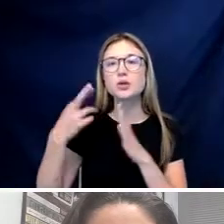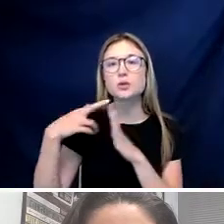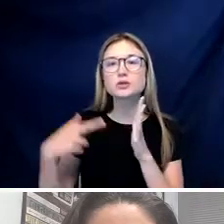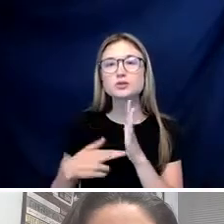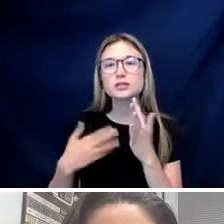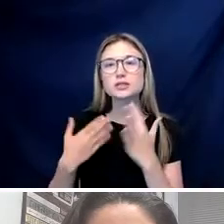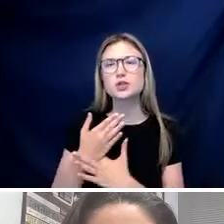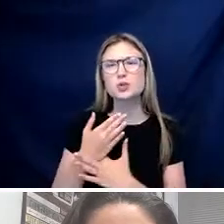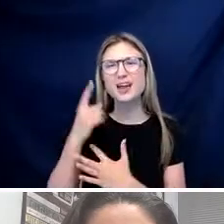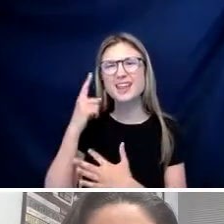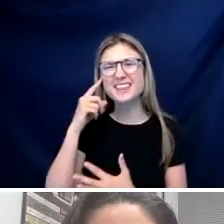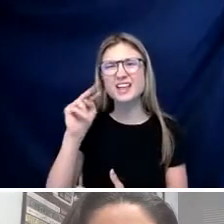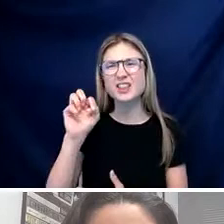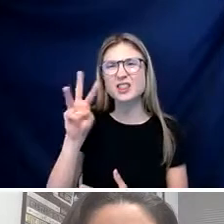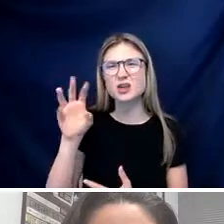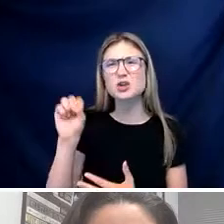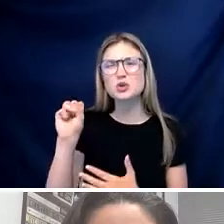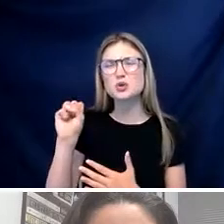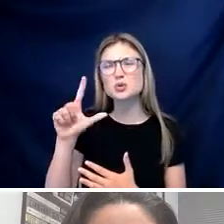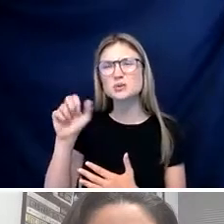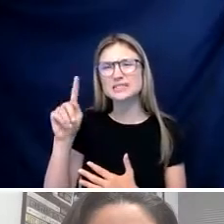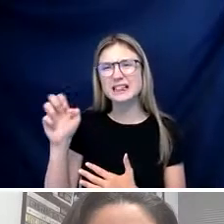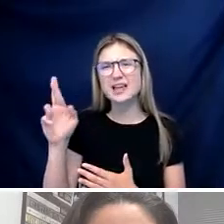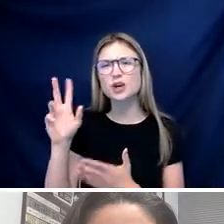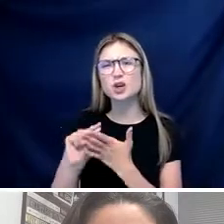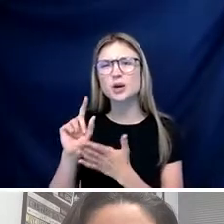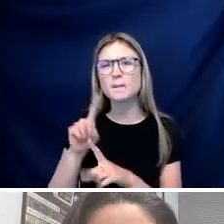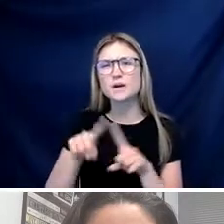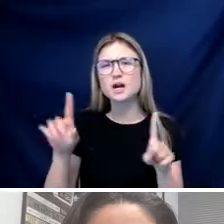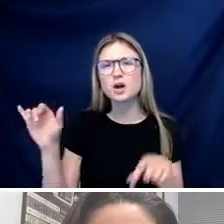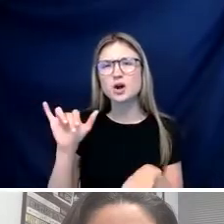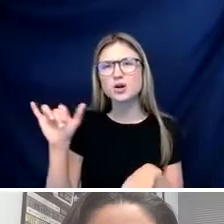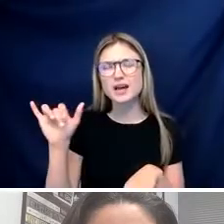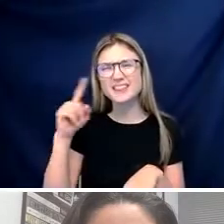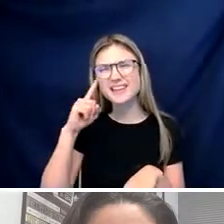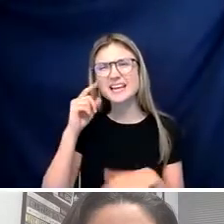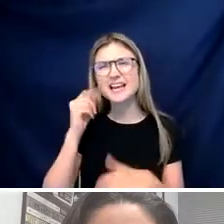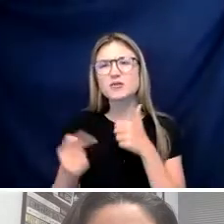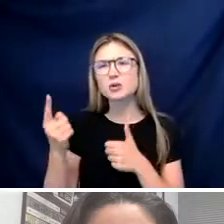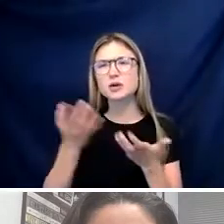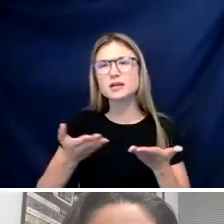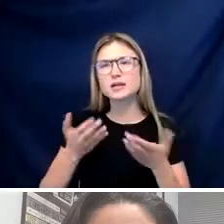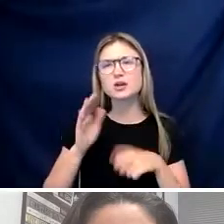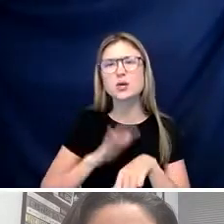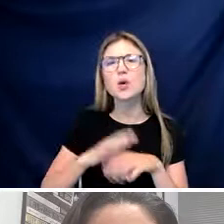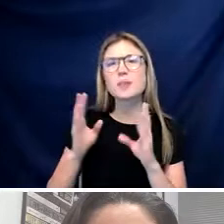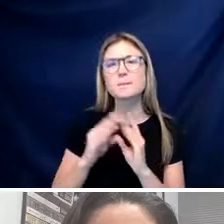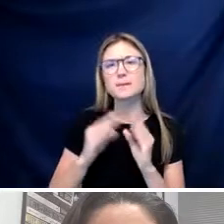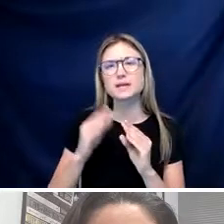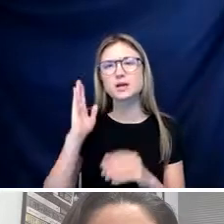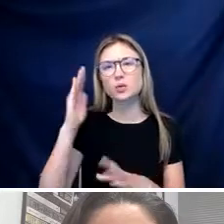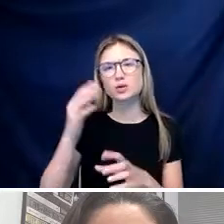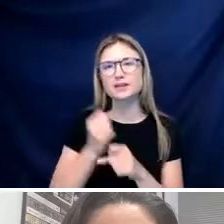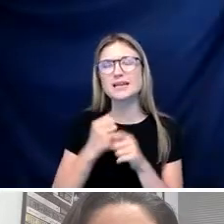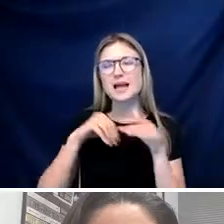newsletter, but I'm sure that everyone in attendance on this meeting will get access to it